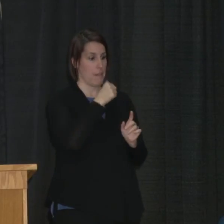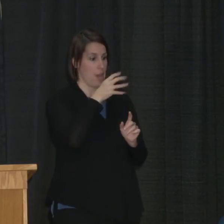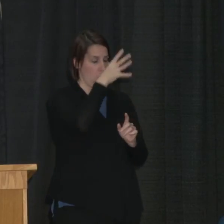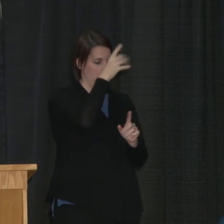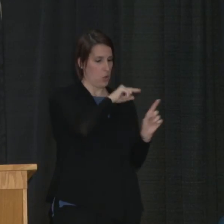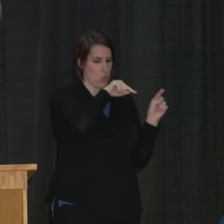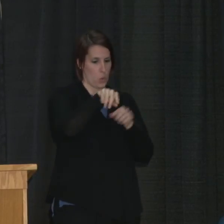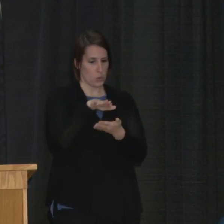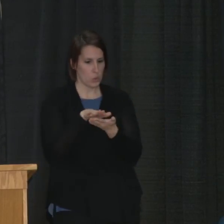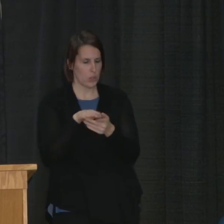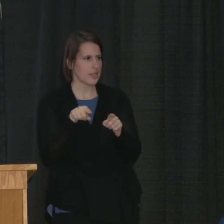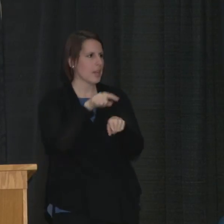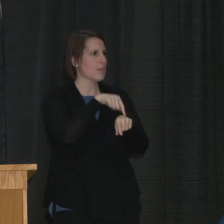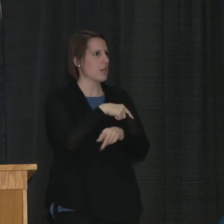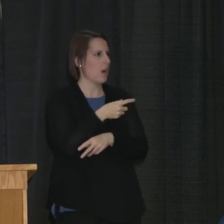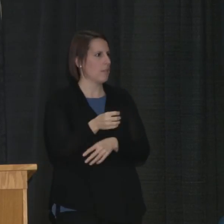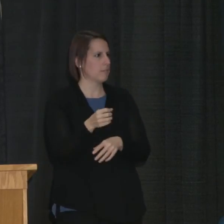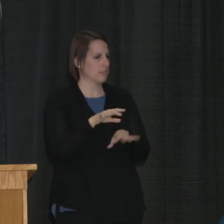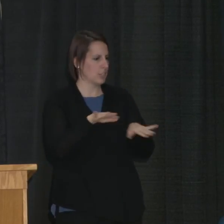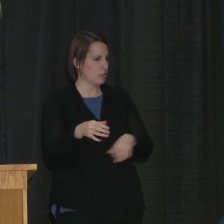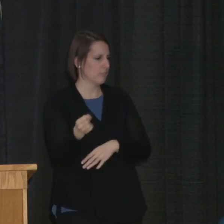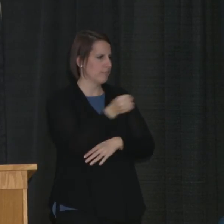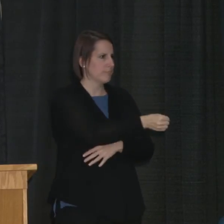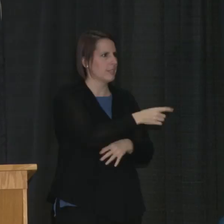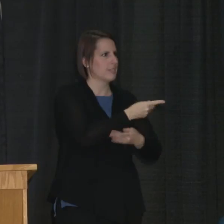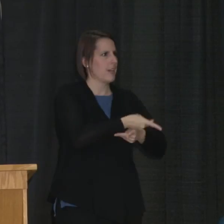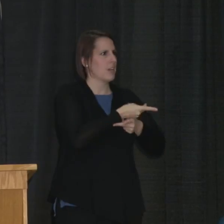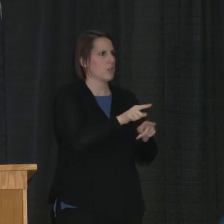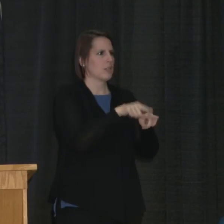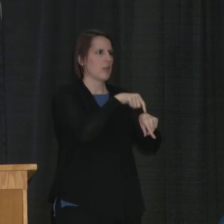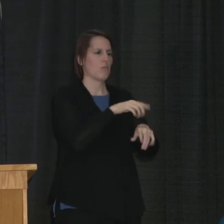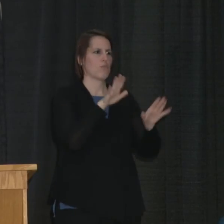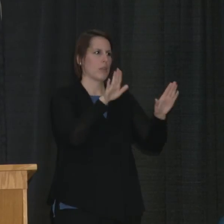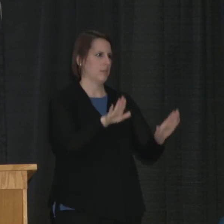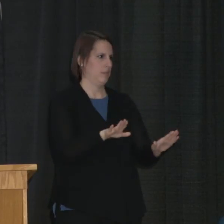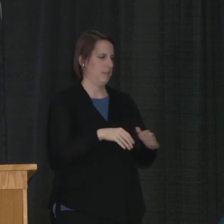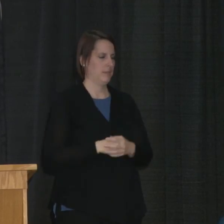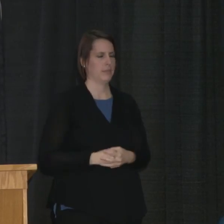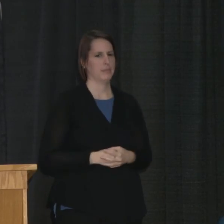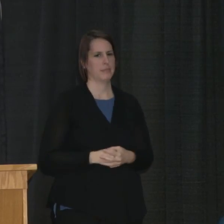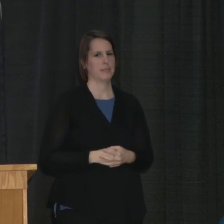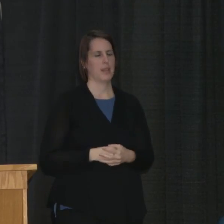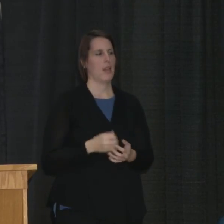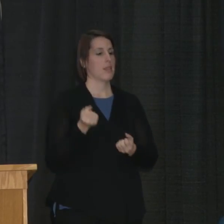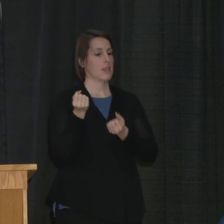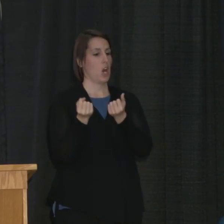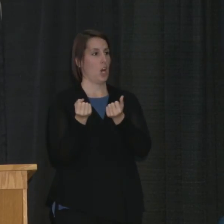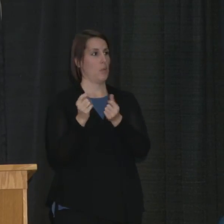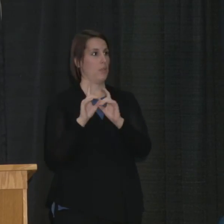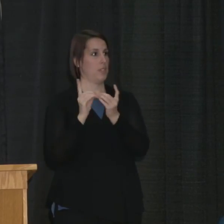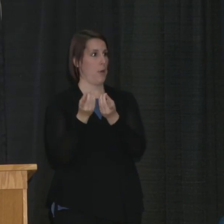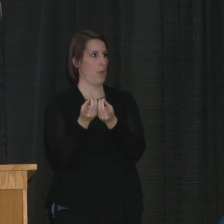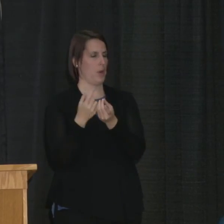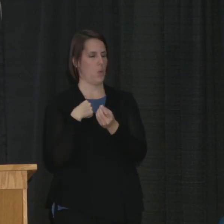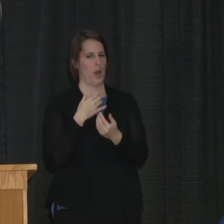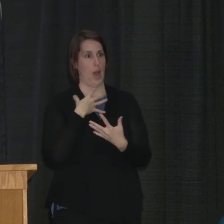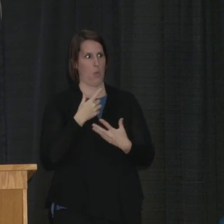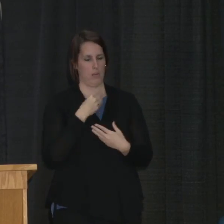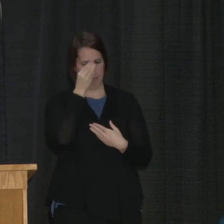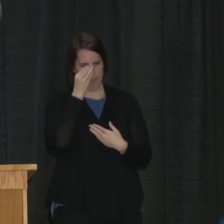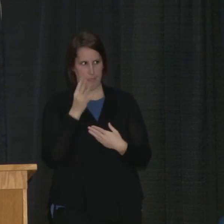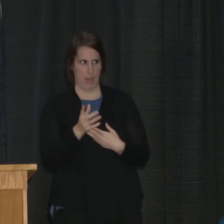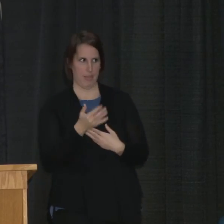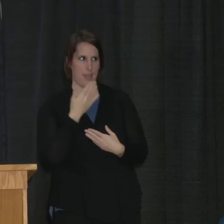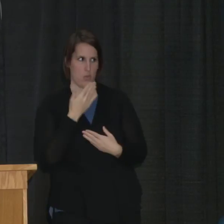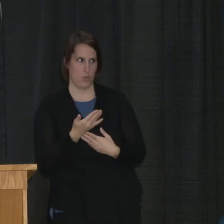they need to give their children a brighter future. A personal thank you to the automotive department. When this single mother's car